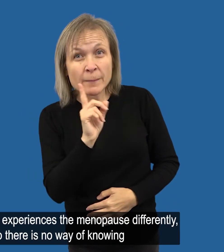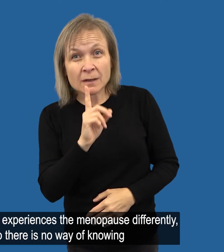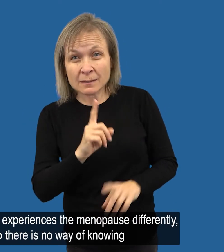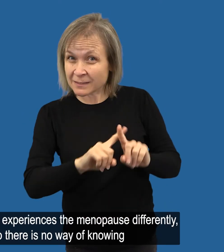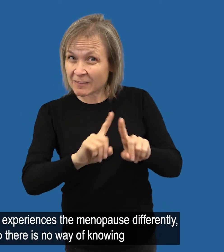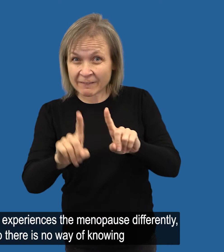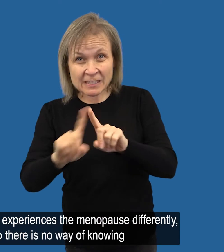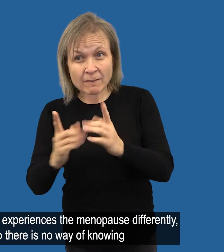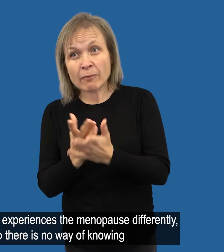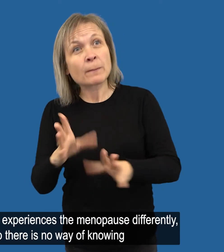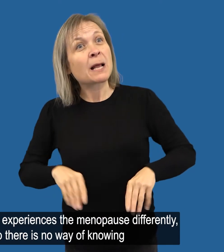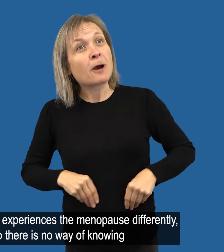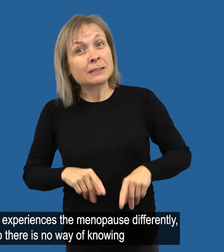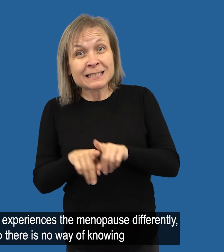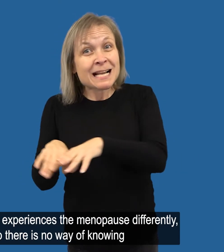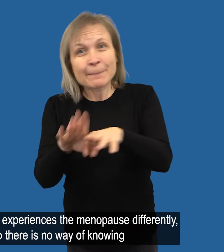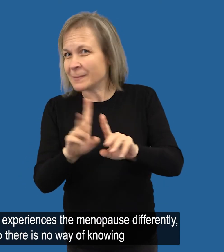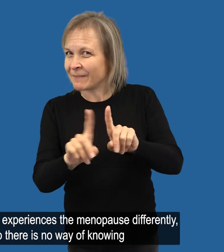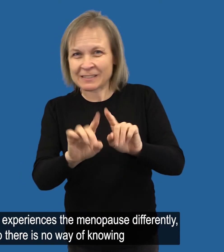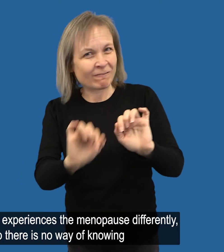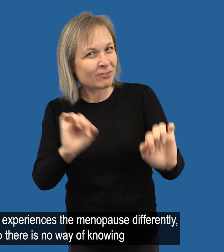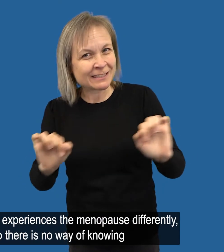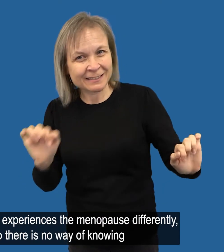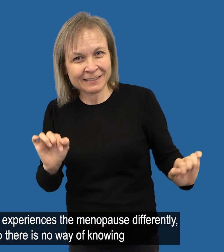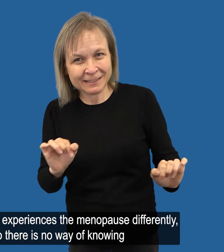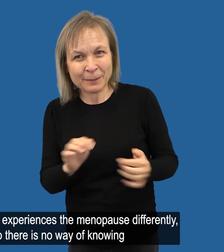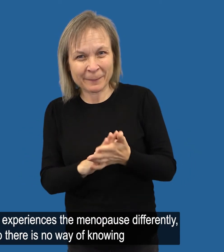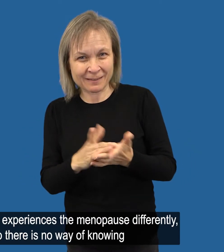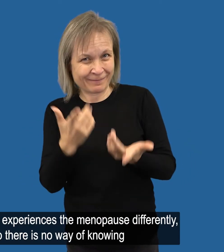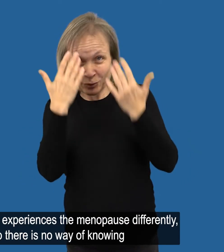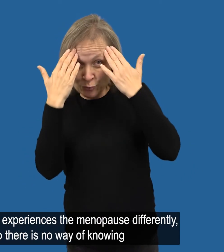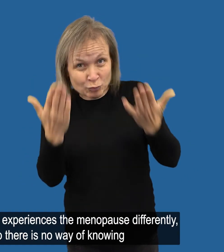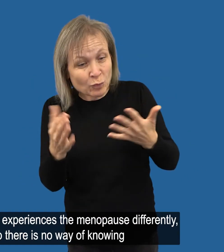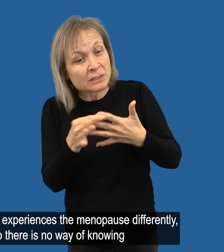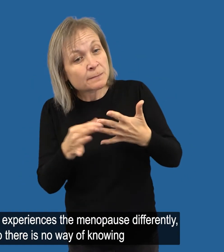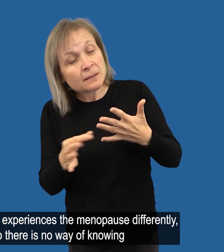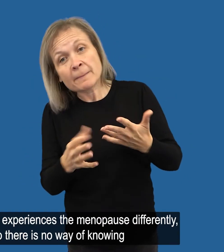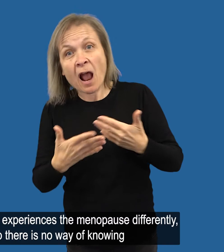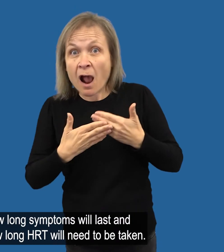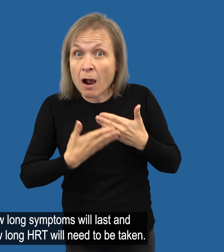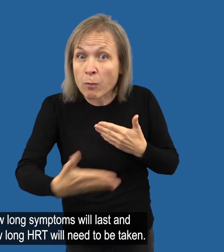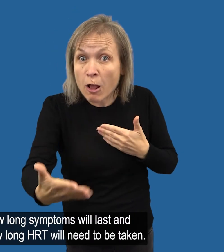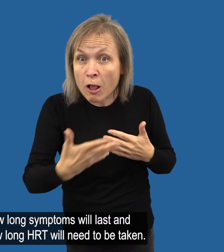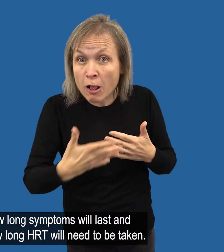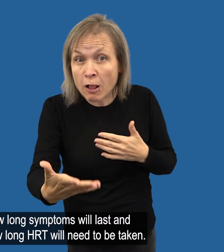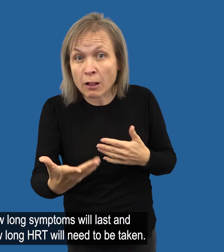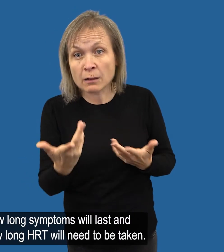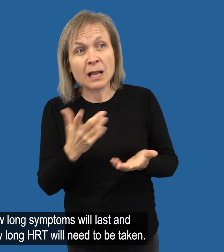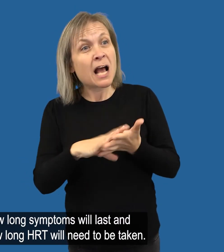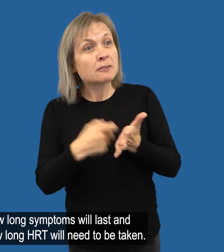Every woman experiences the menopause differently, so there is no way of knowing how long symptoms will last, and